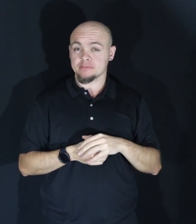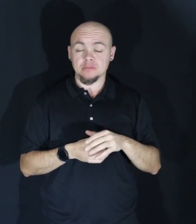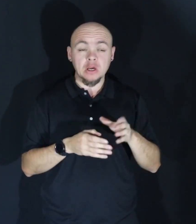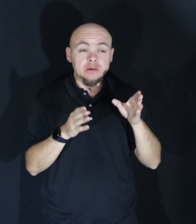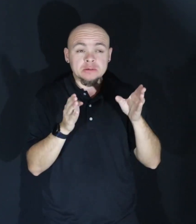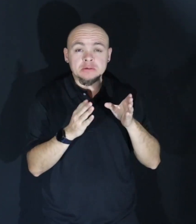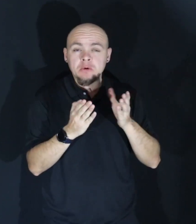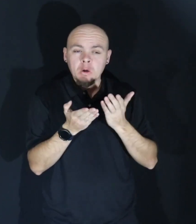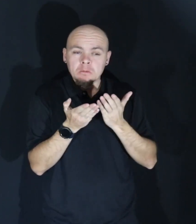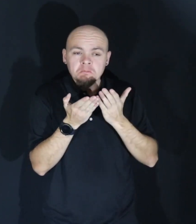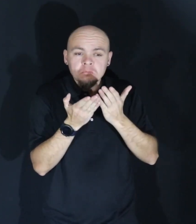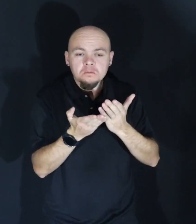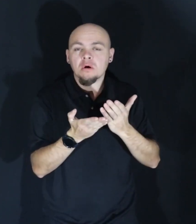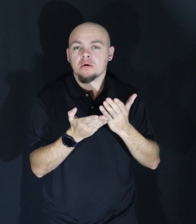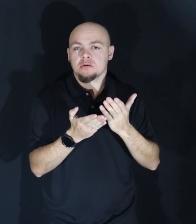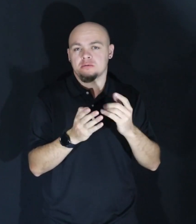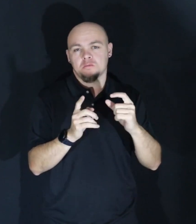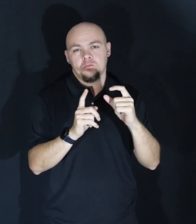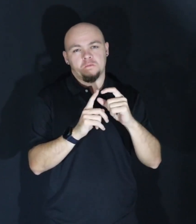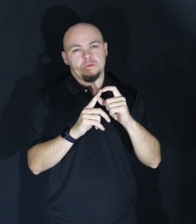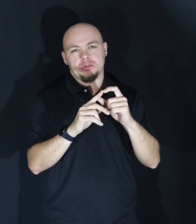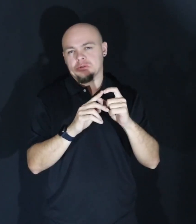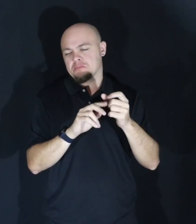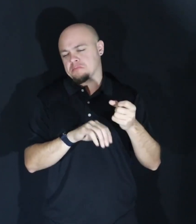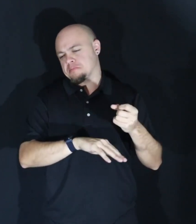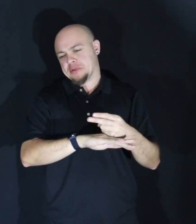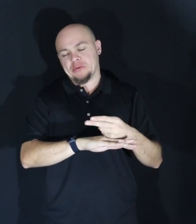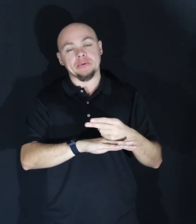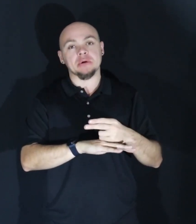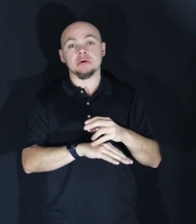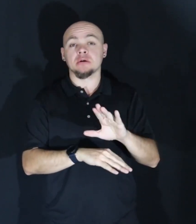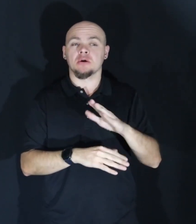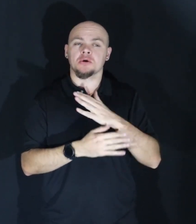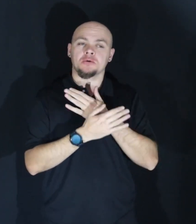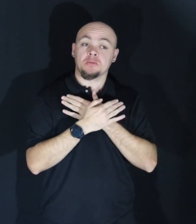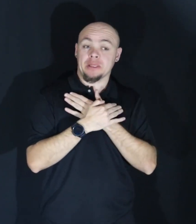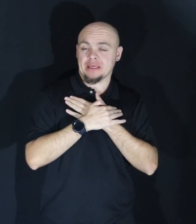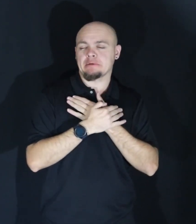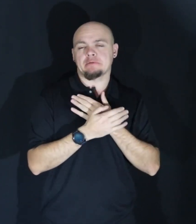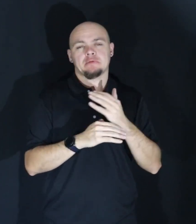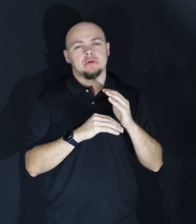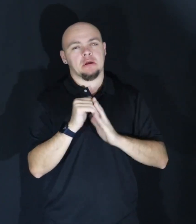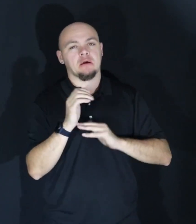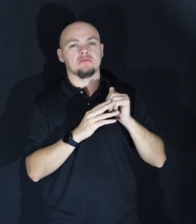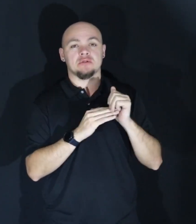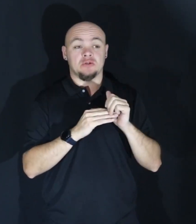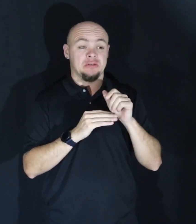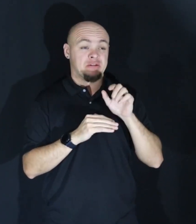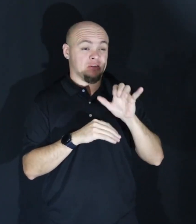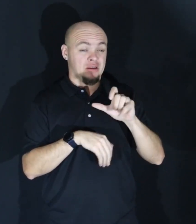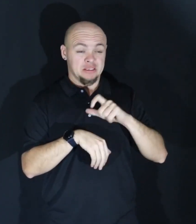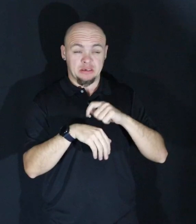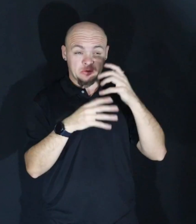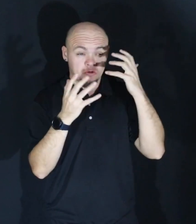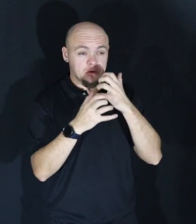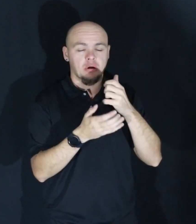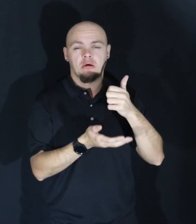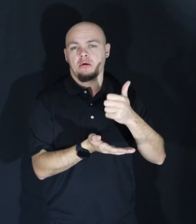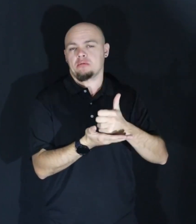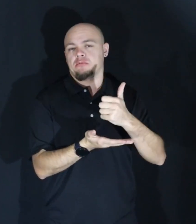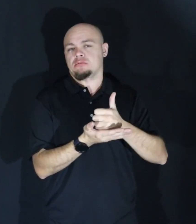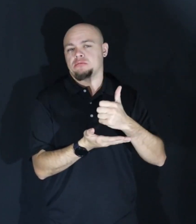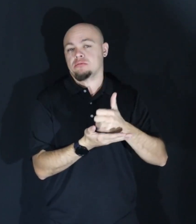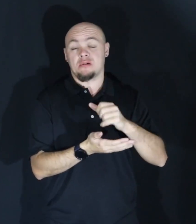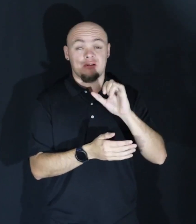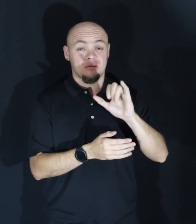small gesture could transcend words and bring relief and comfort in overwhelming darkness. That